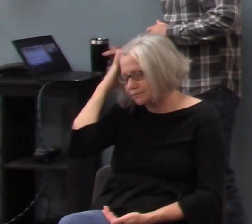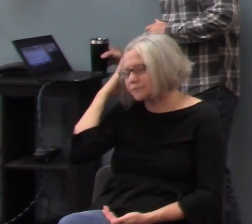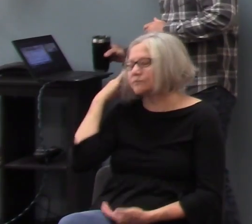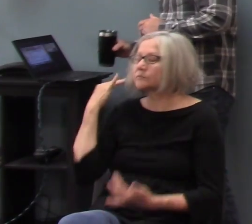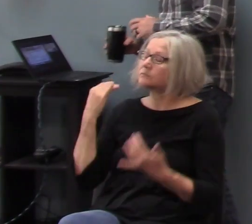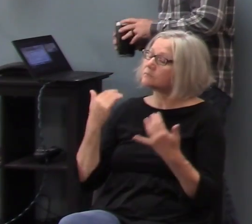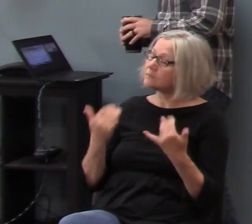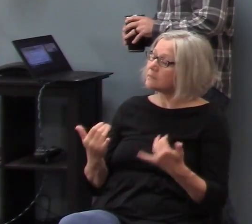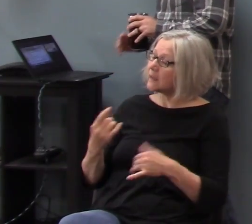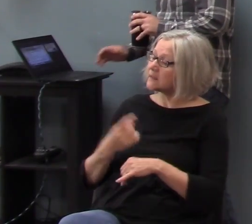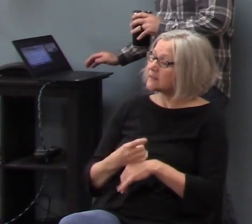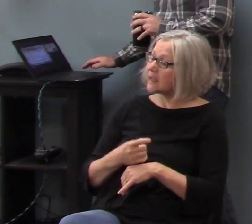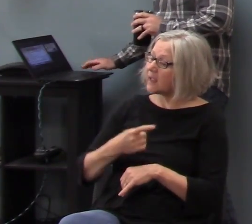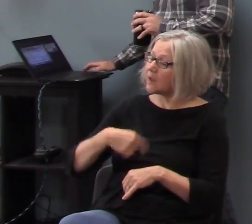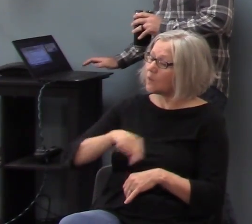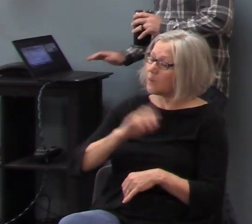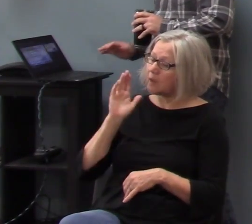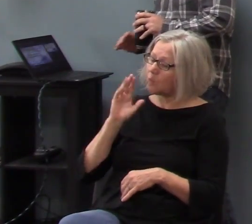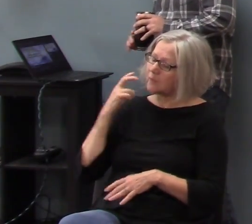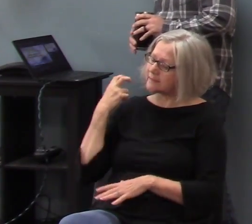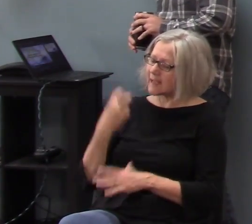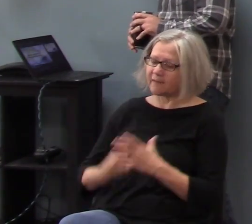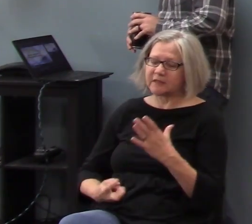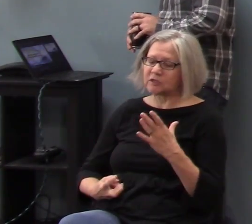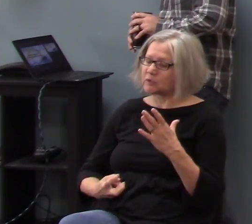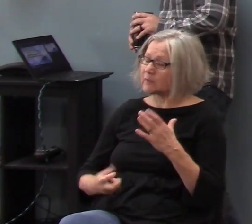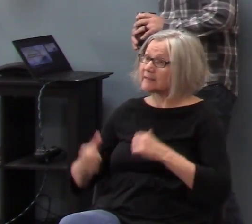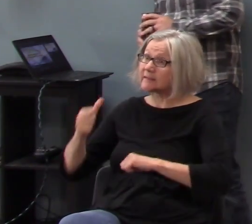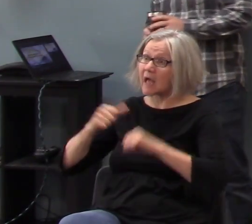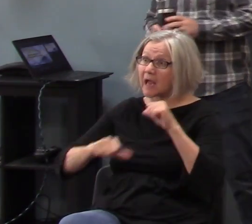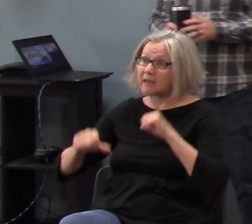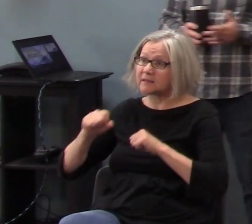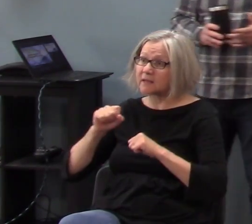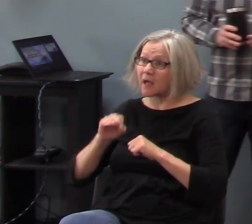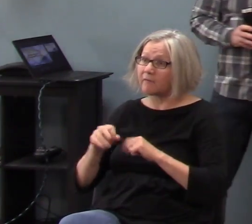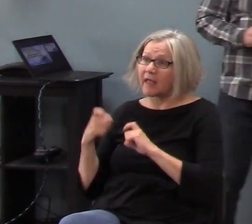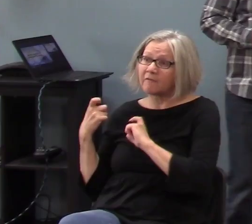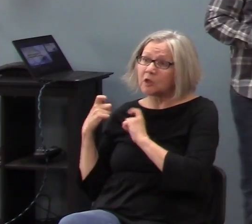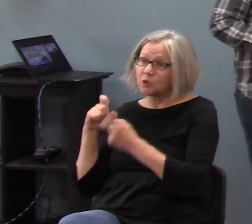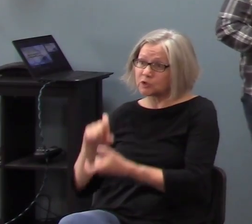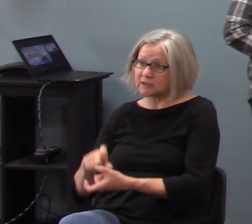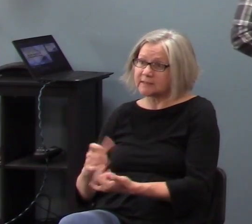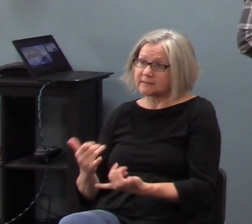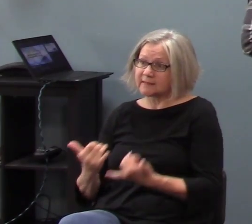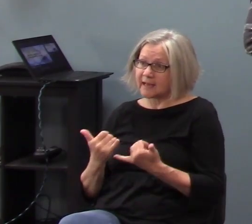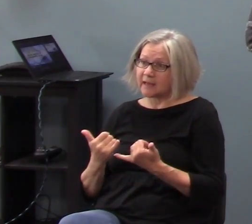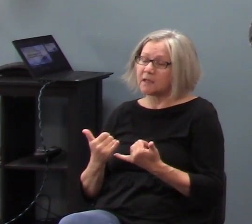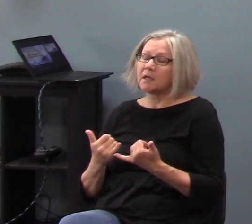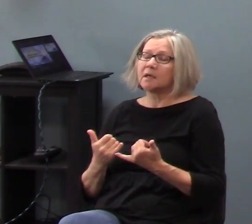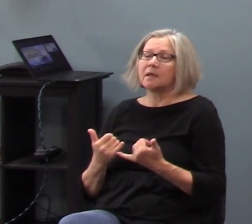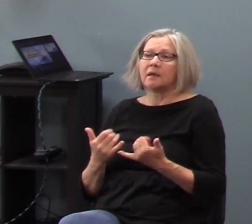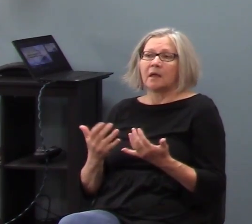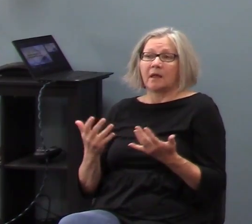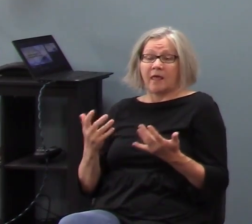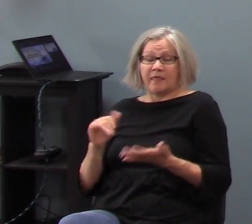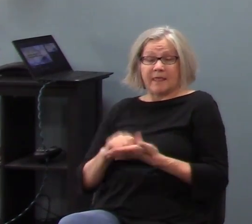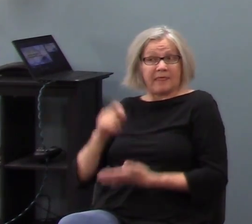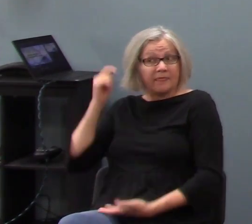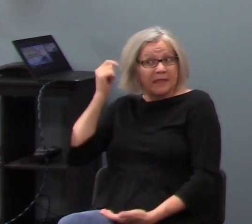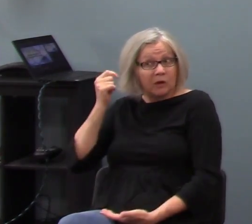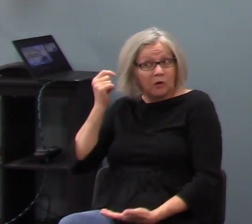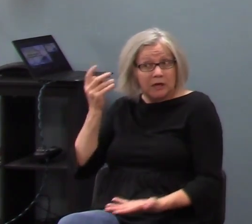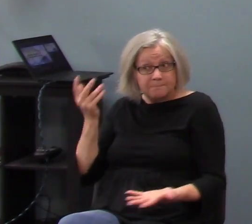today we're going to be just really diving into the science of evolution today. So we're going to talk about what the theory actually